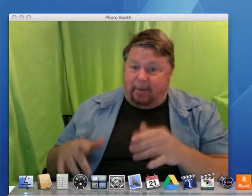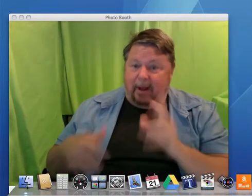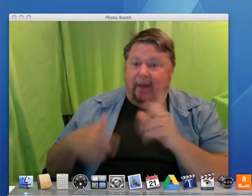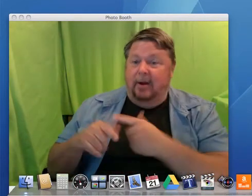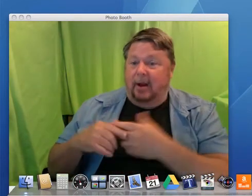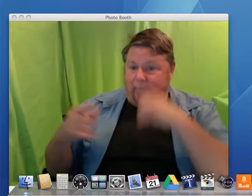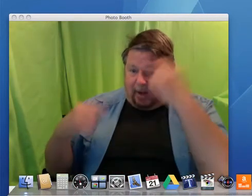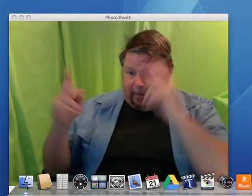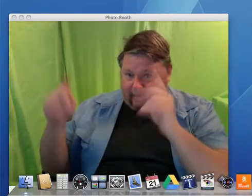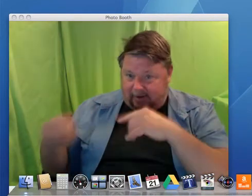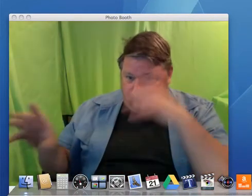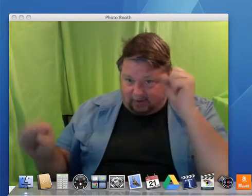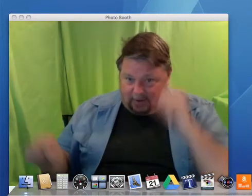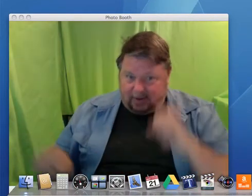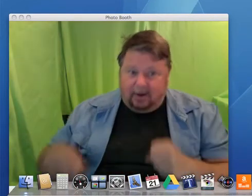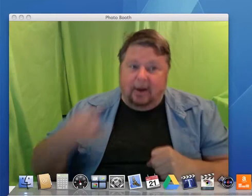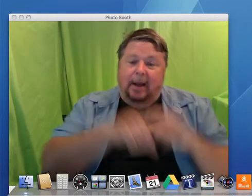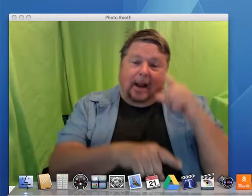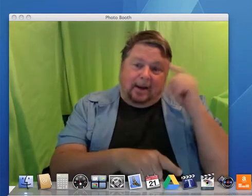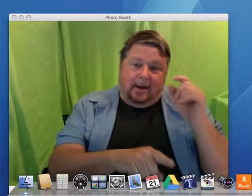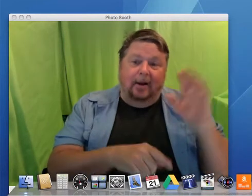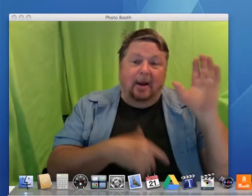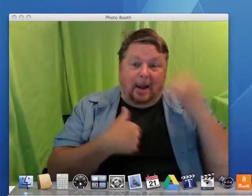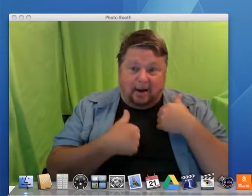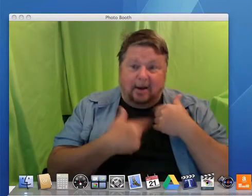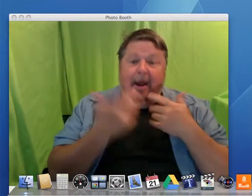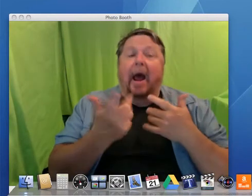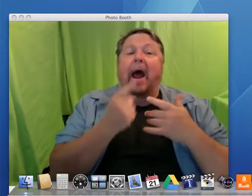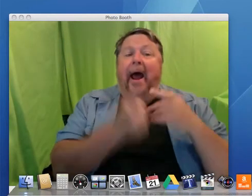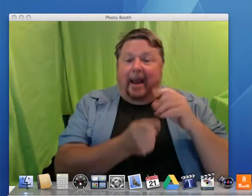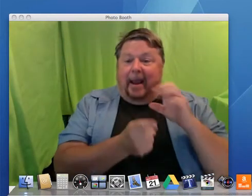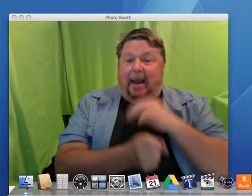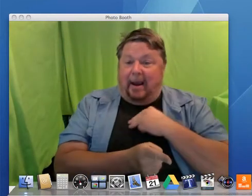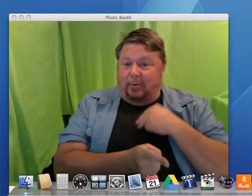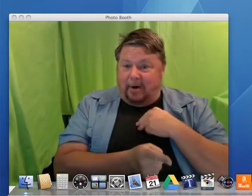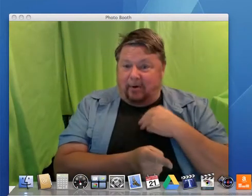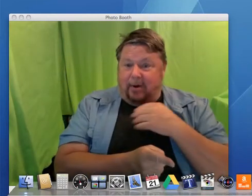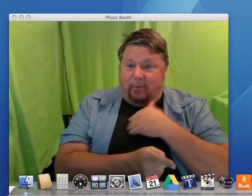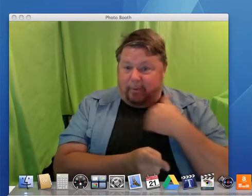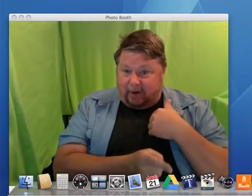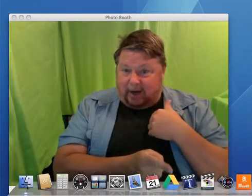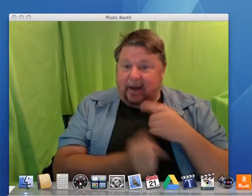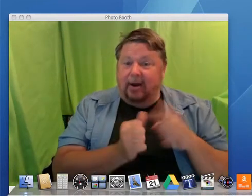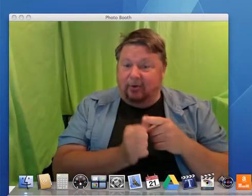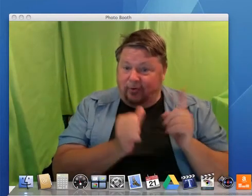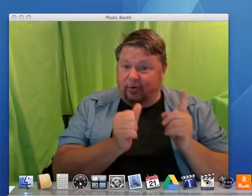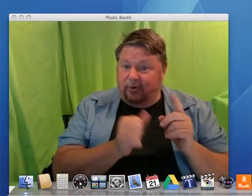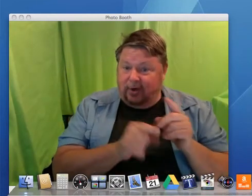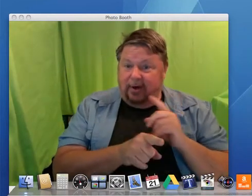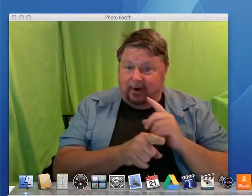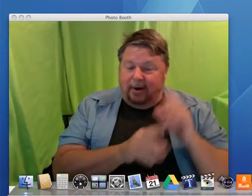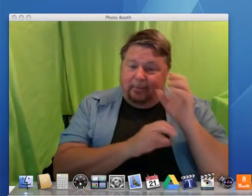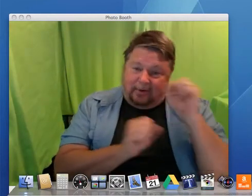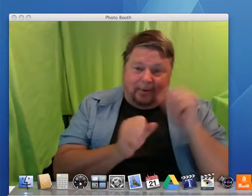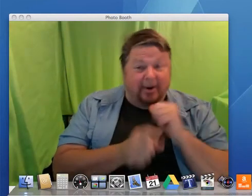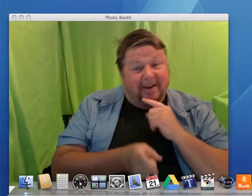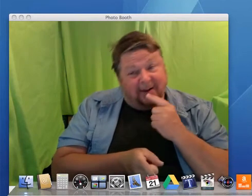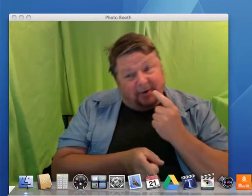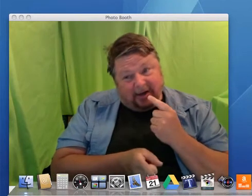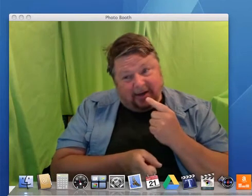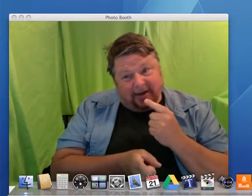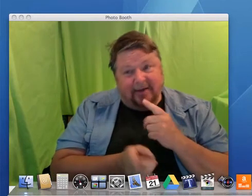blah, blah. Then they had black people as president. Gallaudet had Edward Minor Gallaudet as the first president,